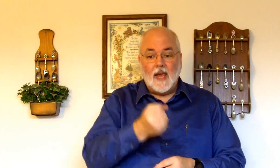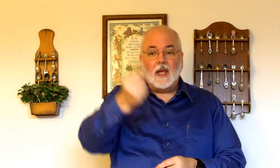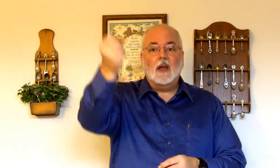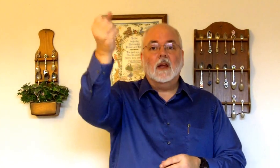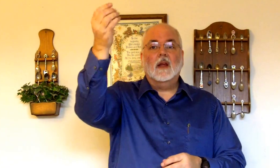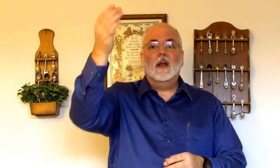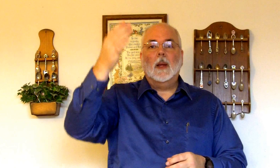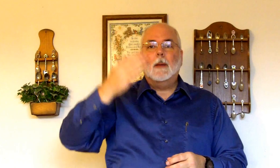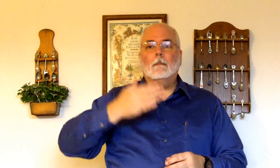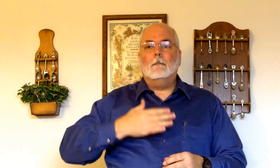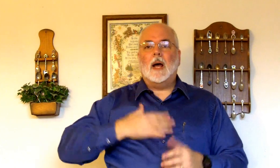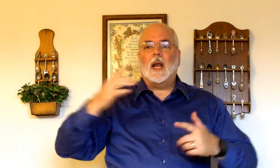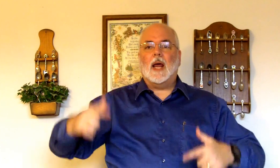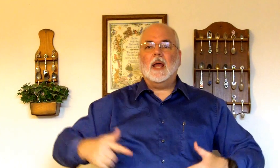Take my life.